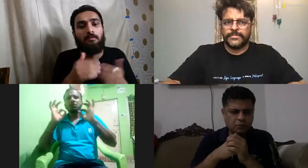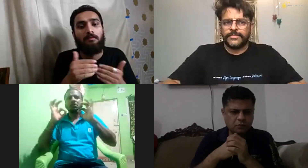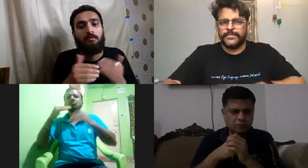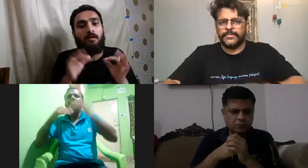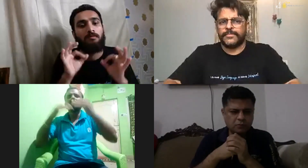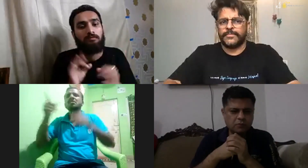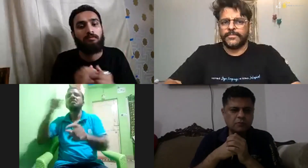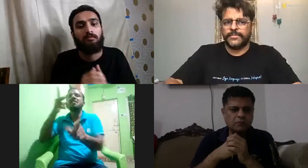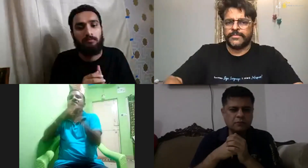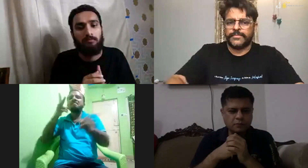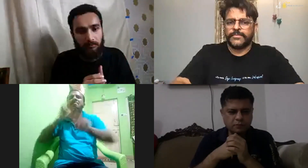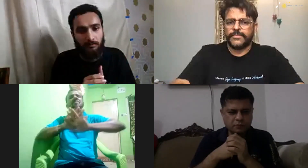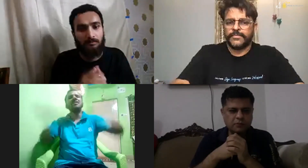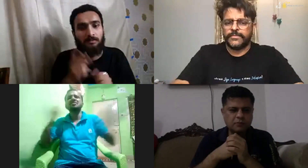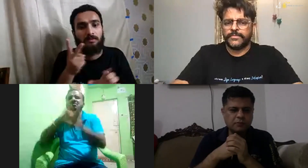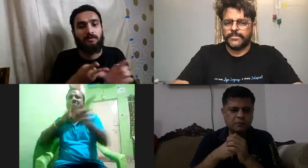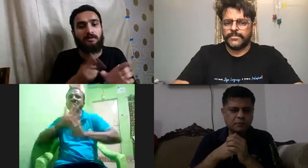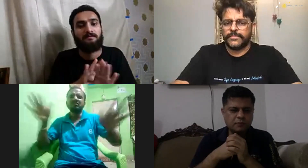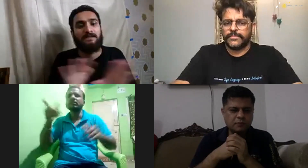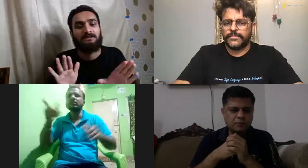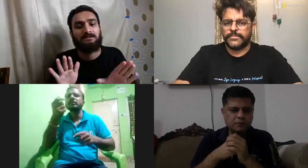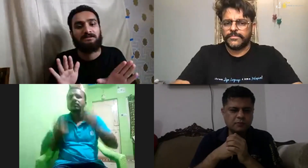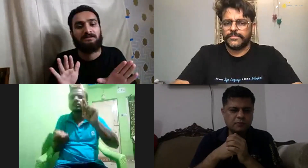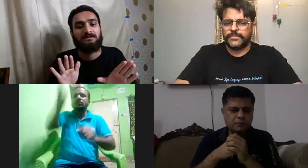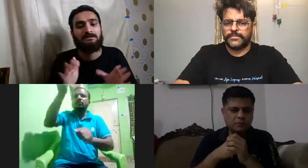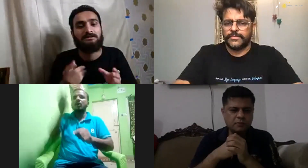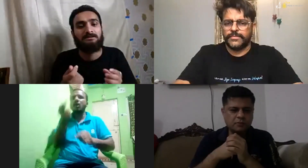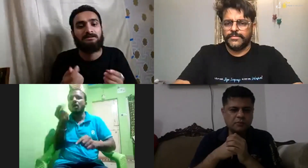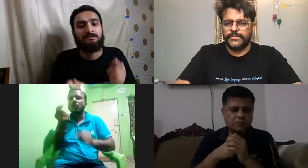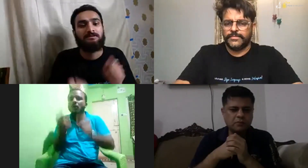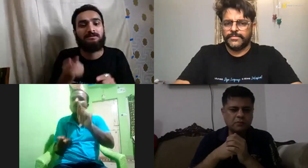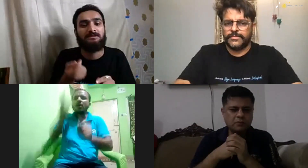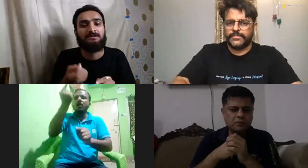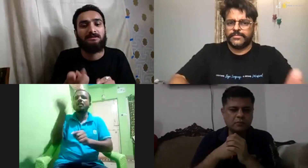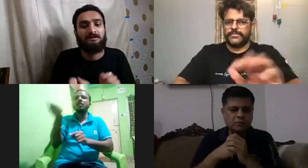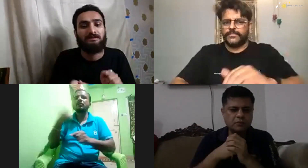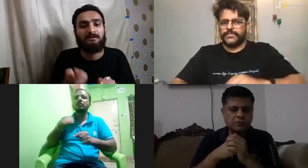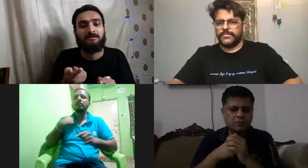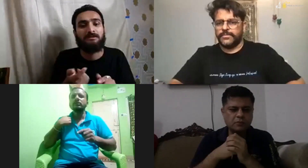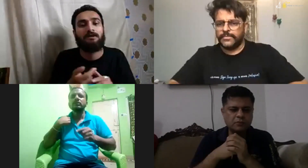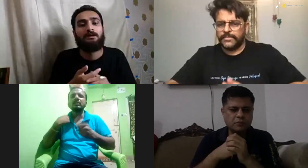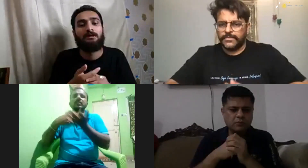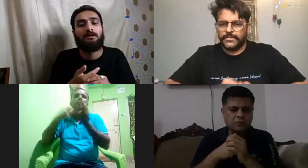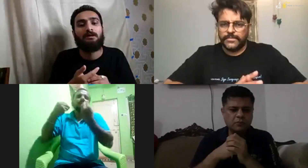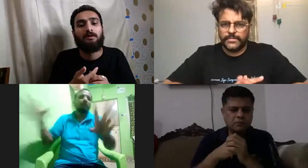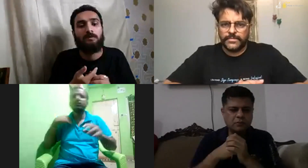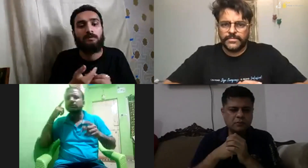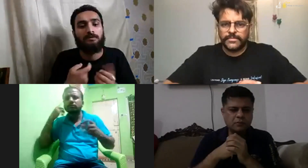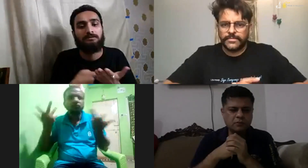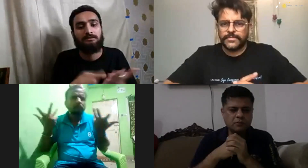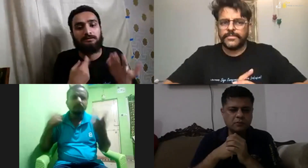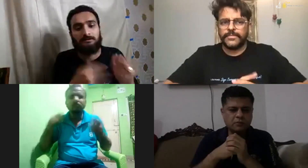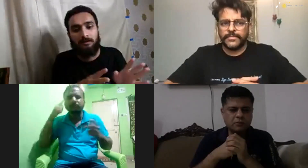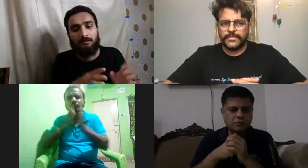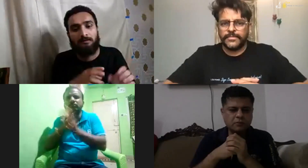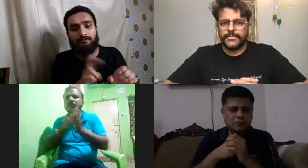at that time. People were coming. I had good clients, but after 2 years, they increased the rent,